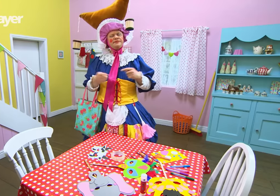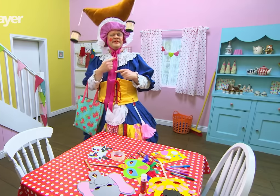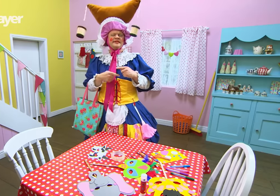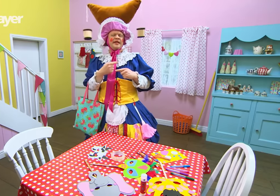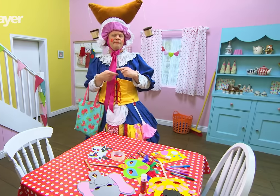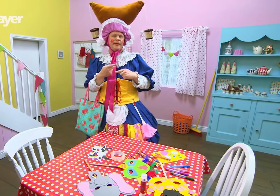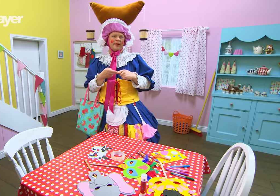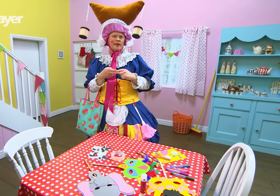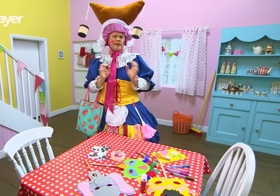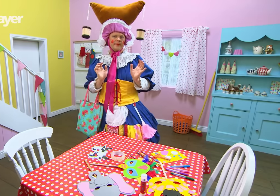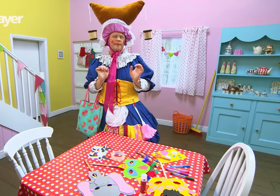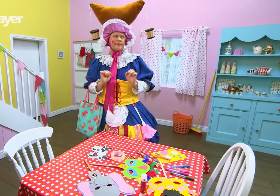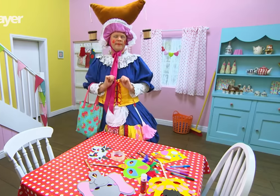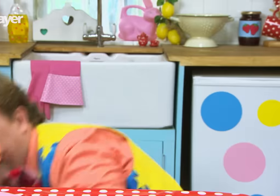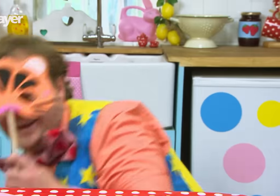Mr. Tumble?